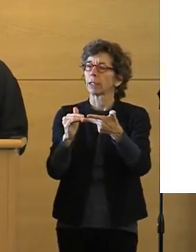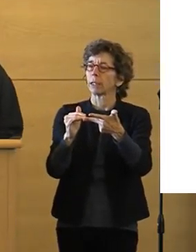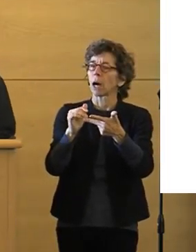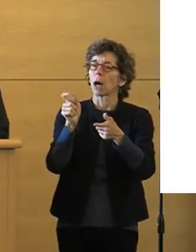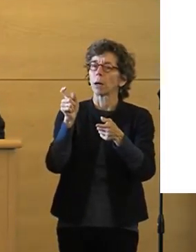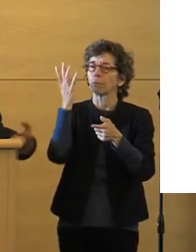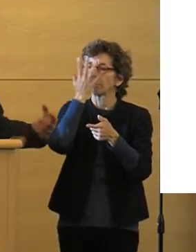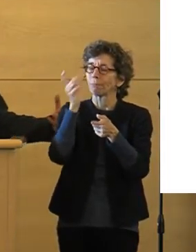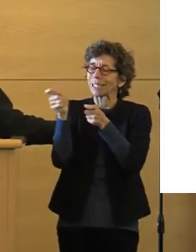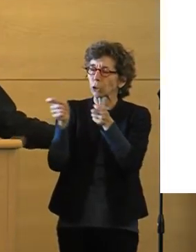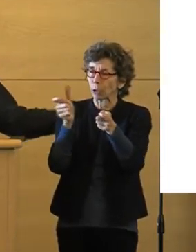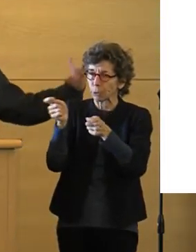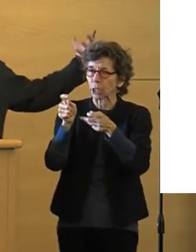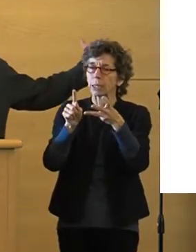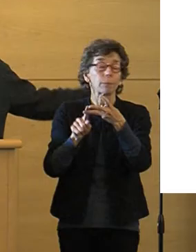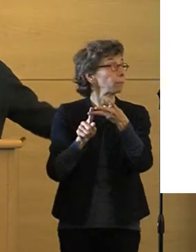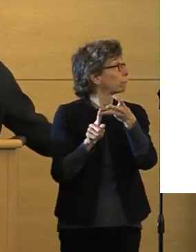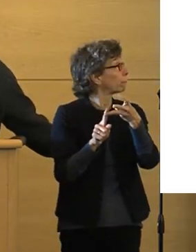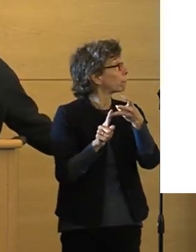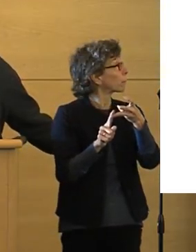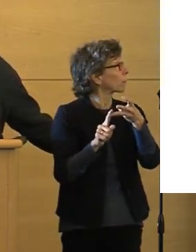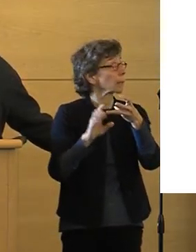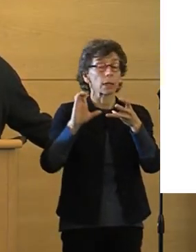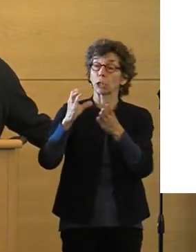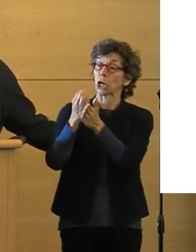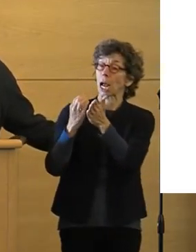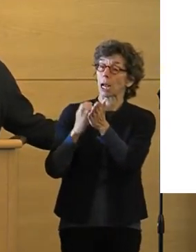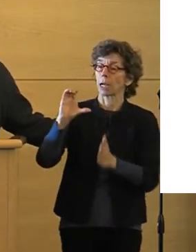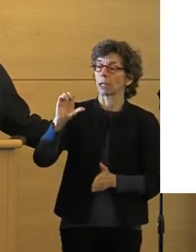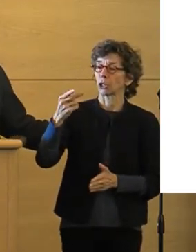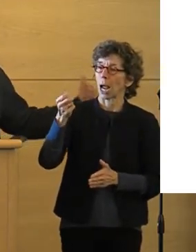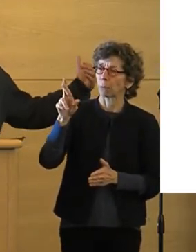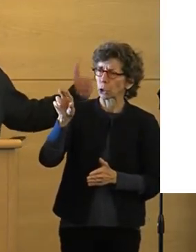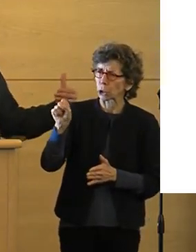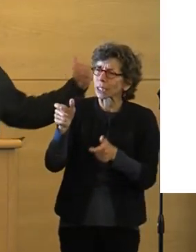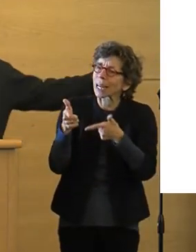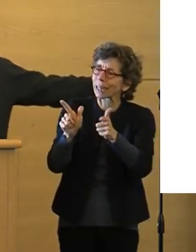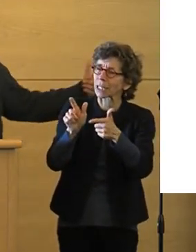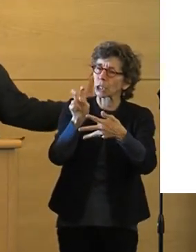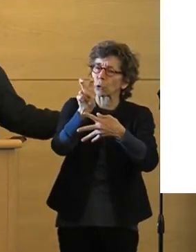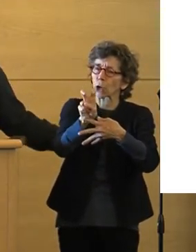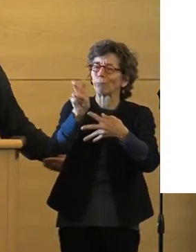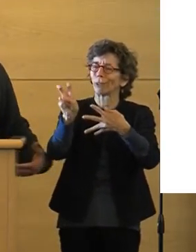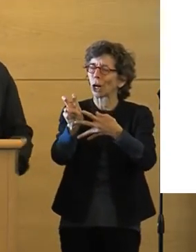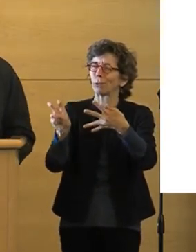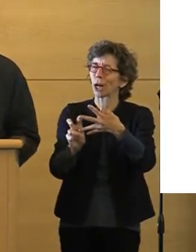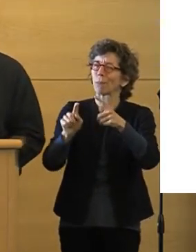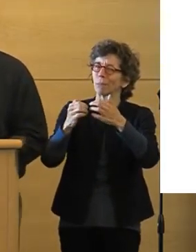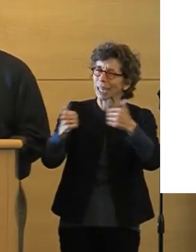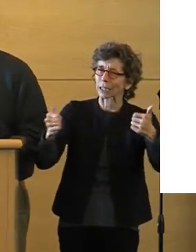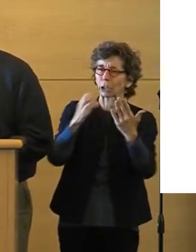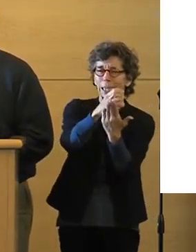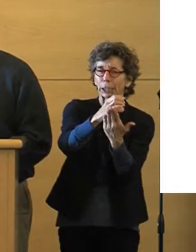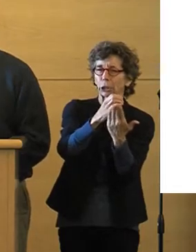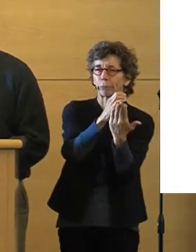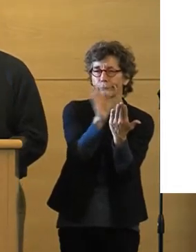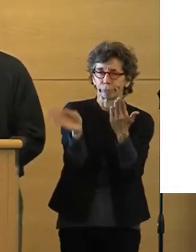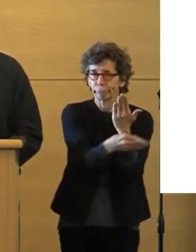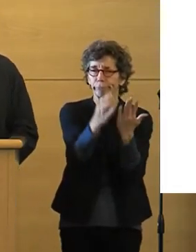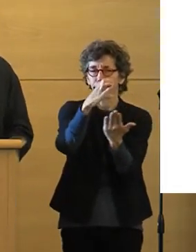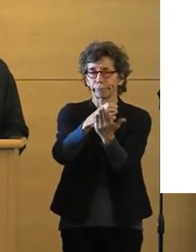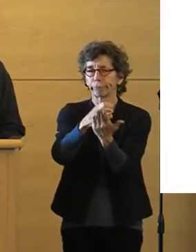with the video. There are captions, subtitles into other languages other than the native language of the